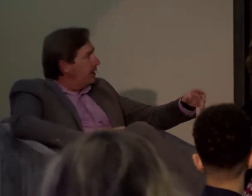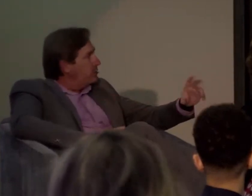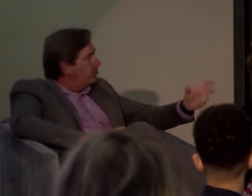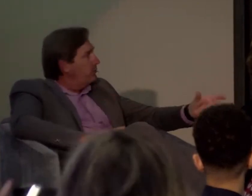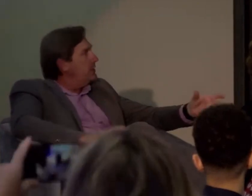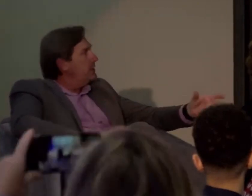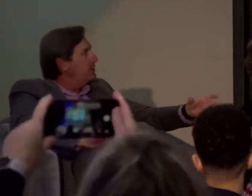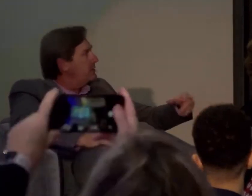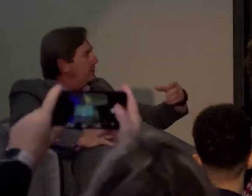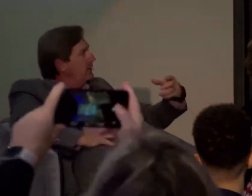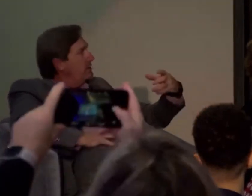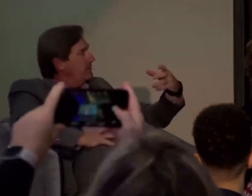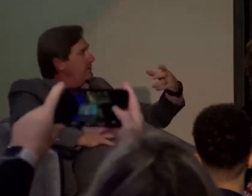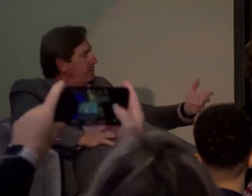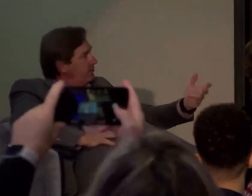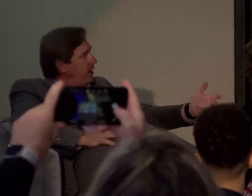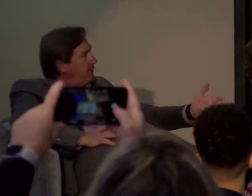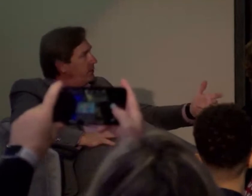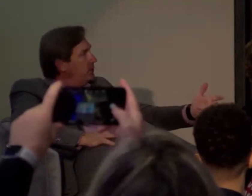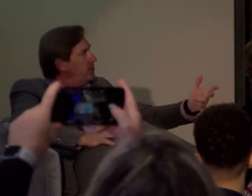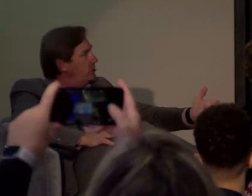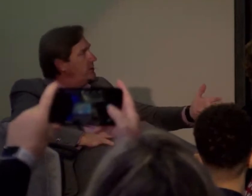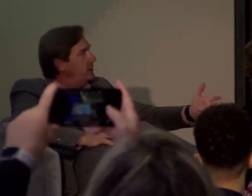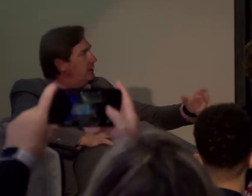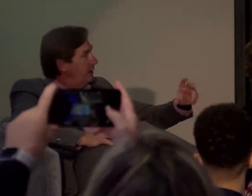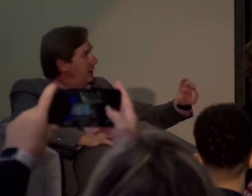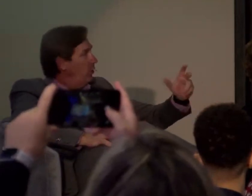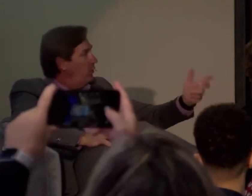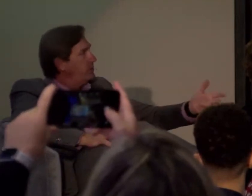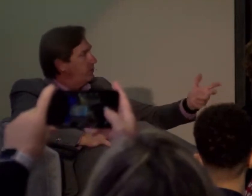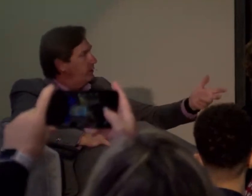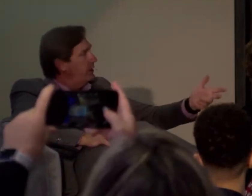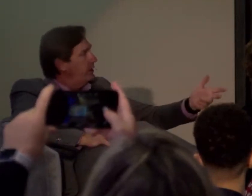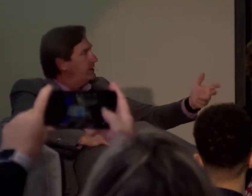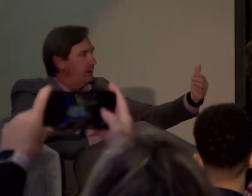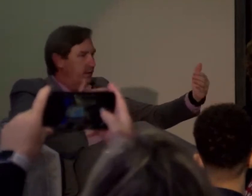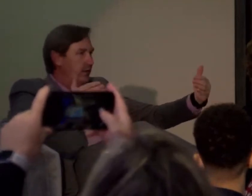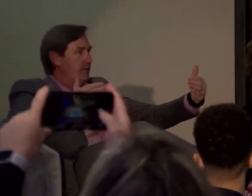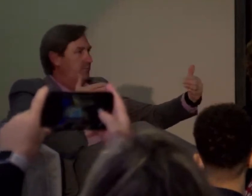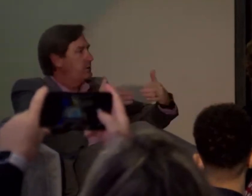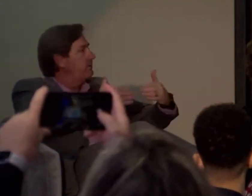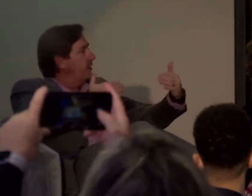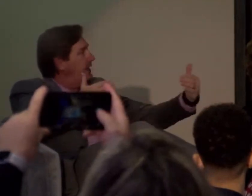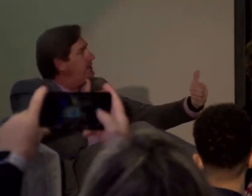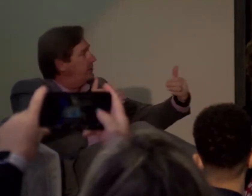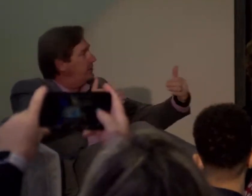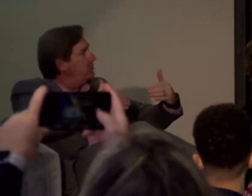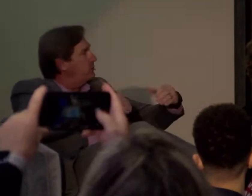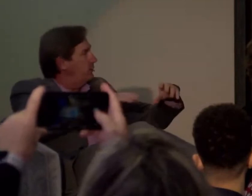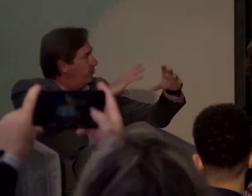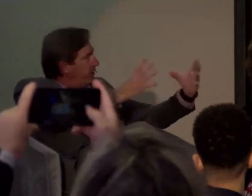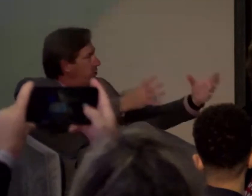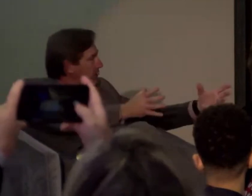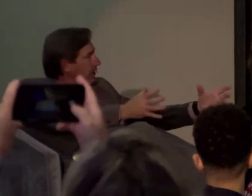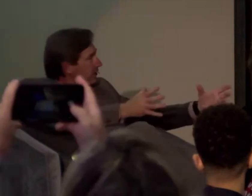point about triple Ps. It's a very powerful opportunity. Corporates are realizing the importance of connecting the dots